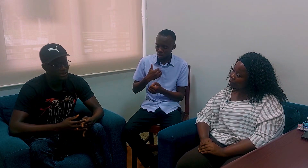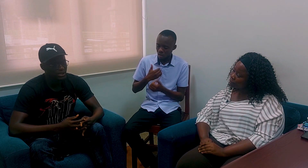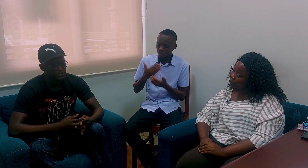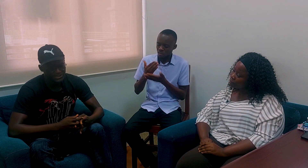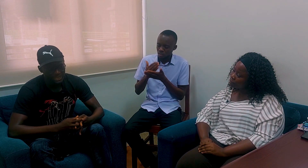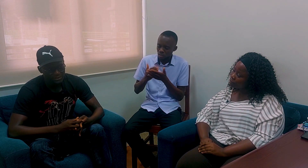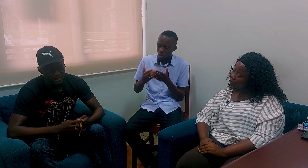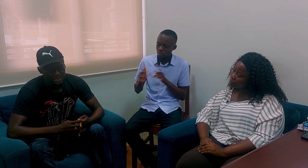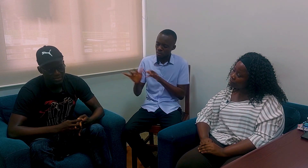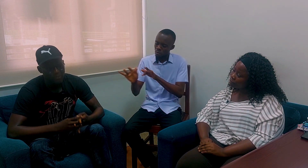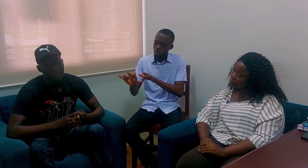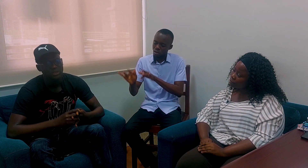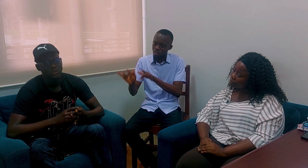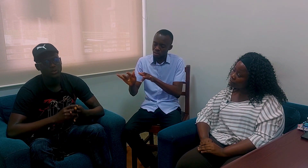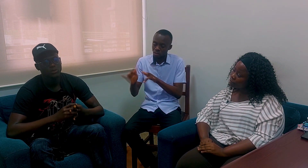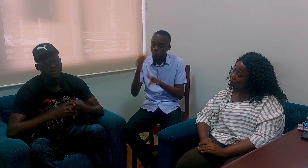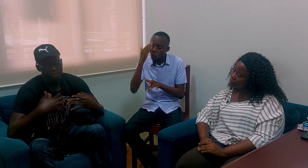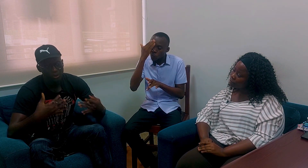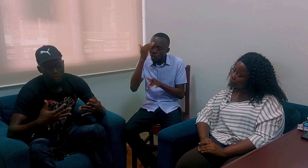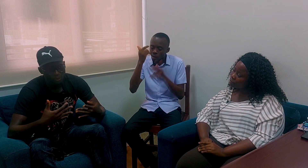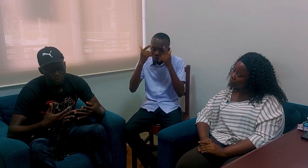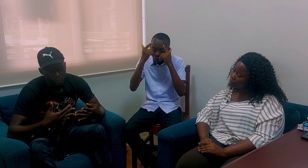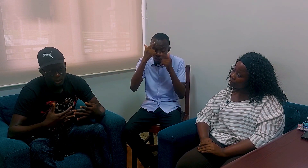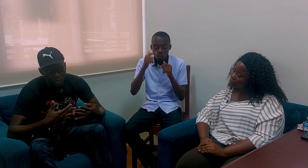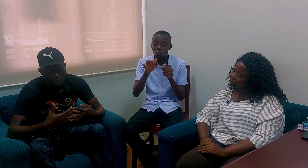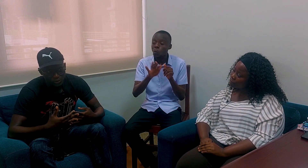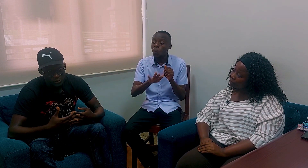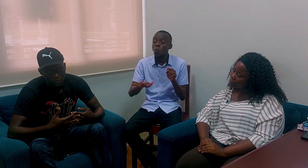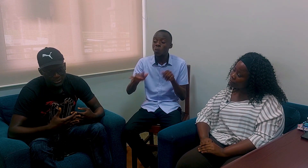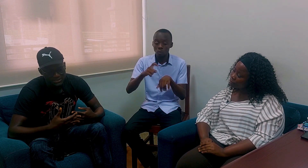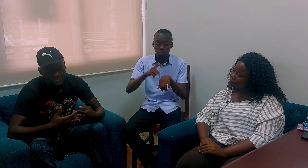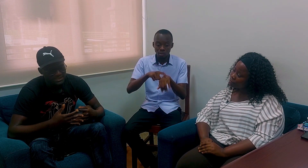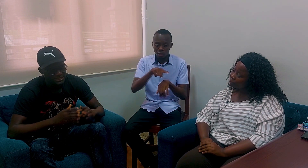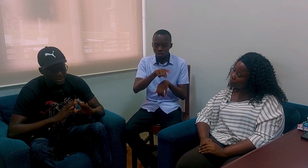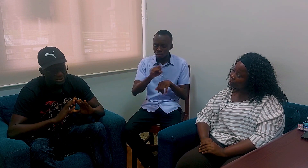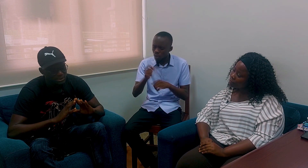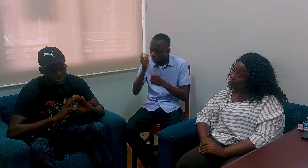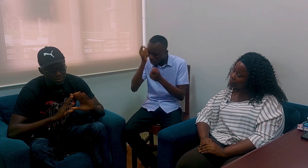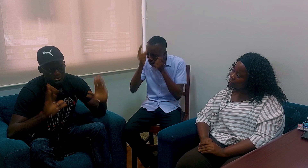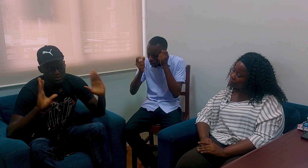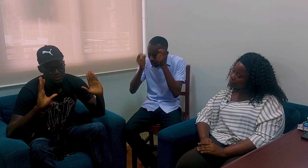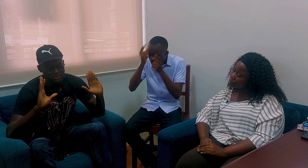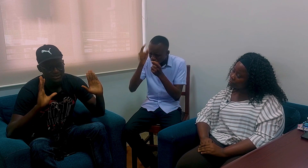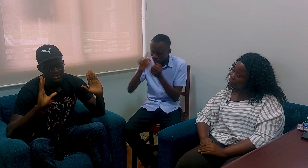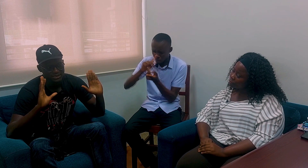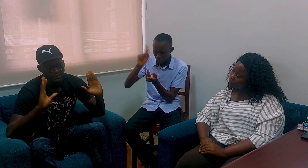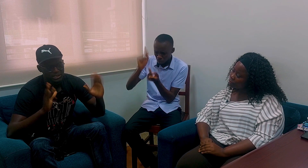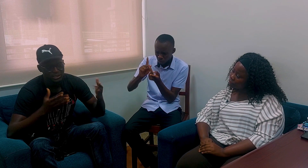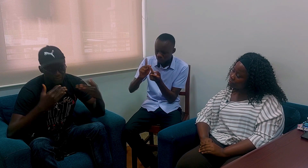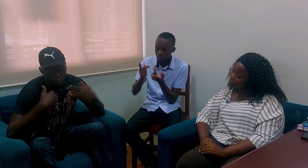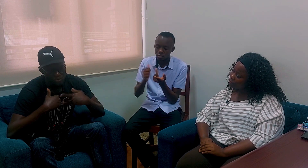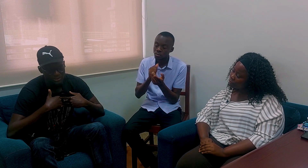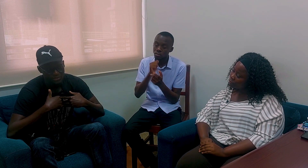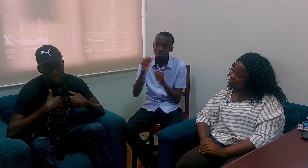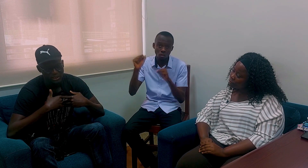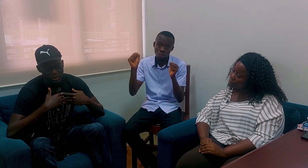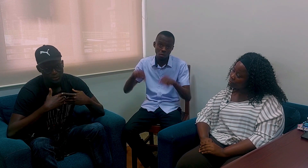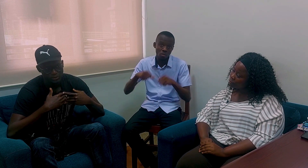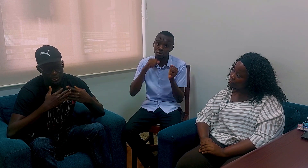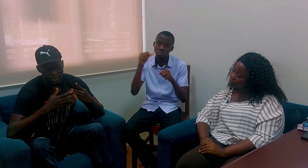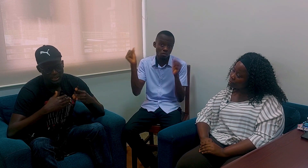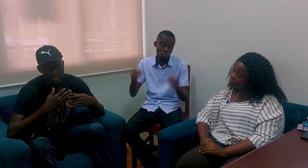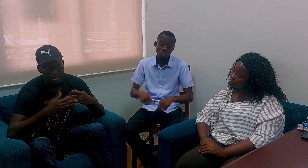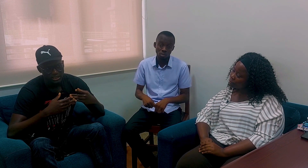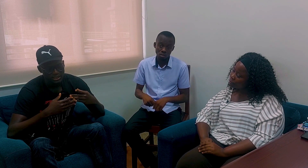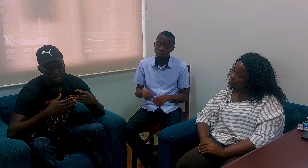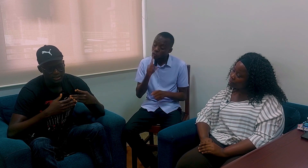understand, because not every time that you can, mirror what you are going through. It's absolutely impossible. Even you yourself that you are going